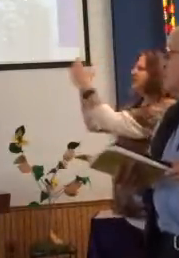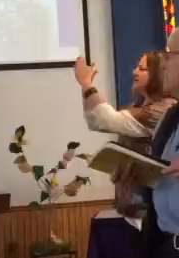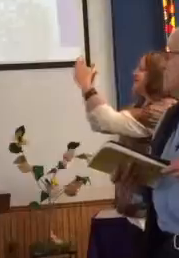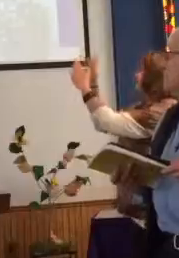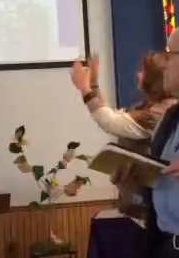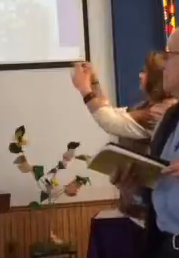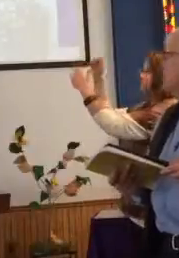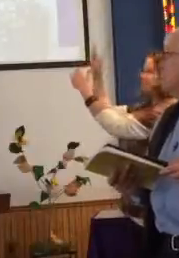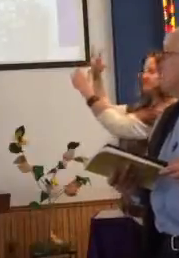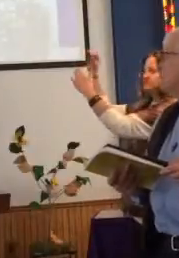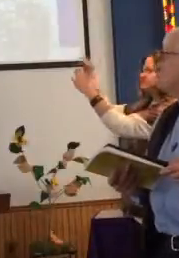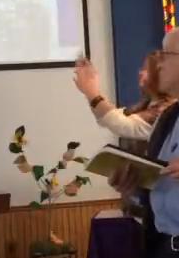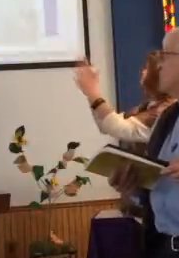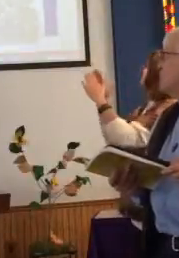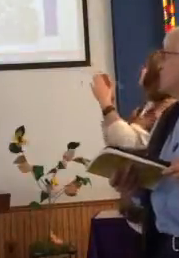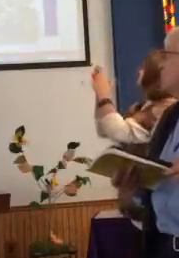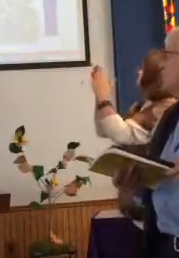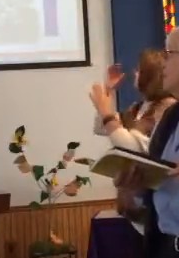more.